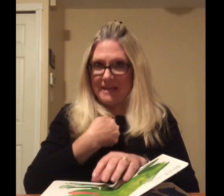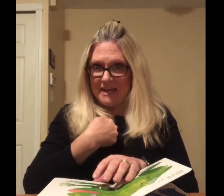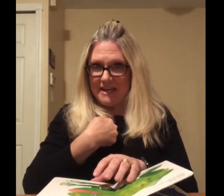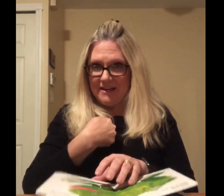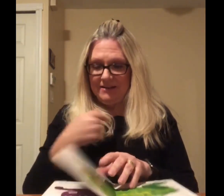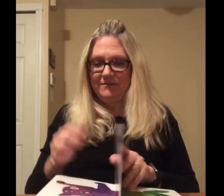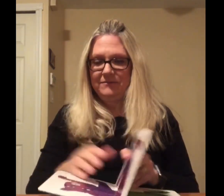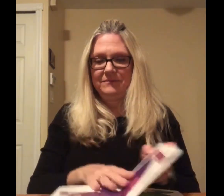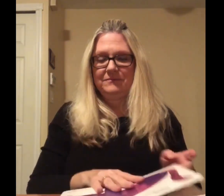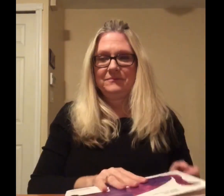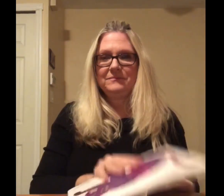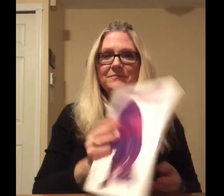me.